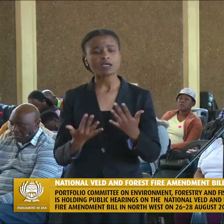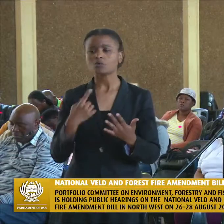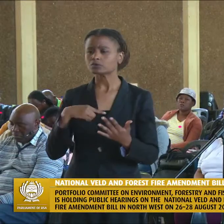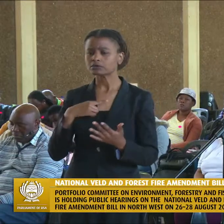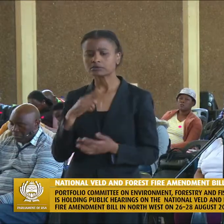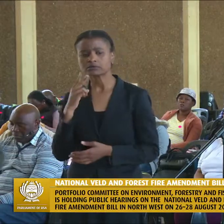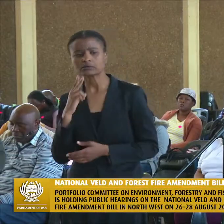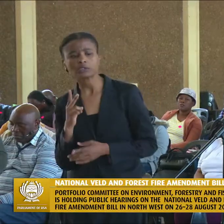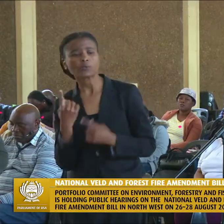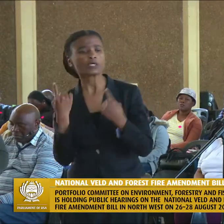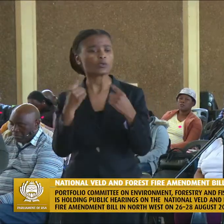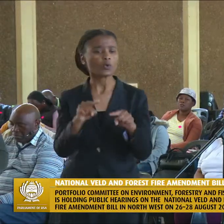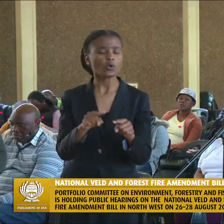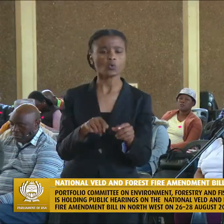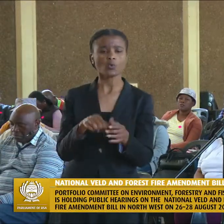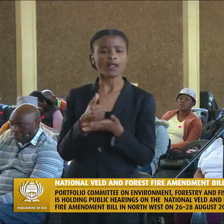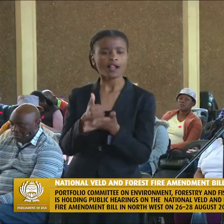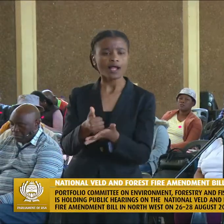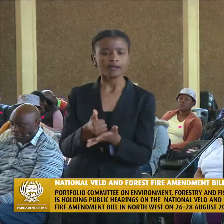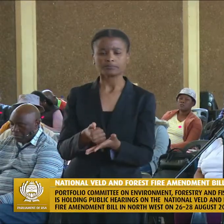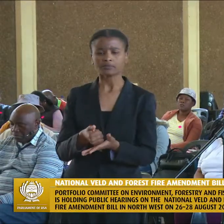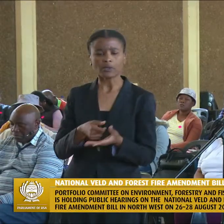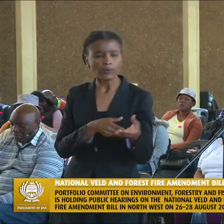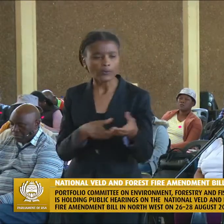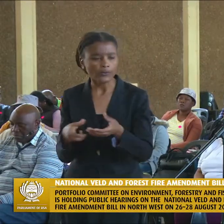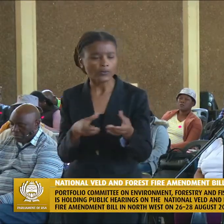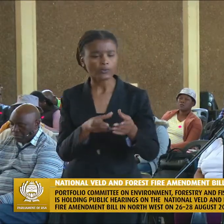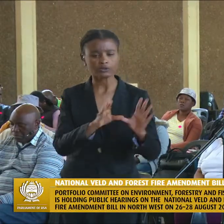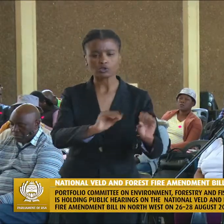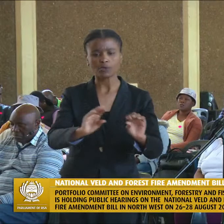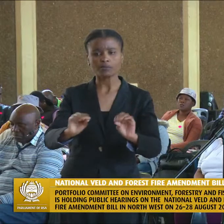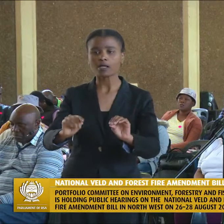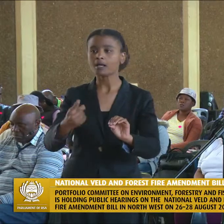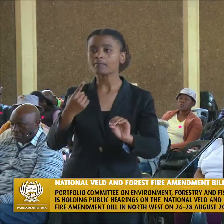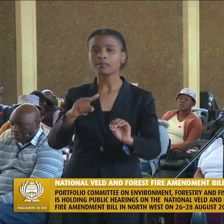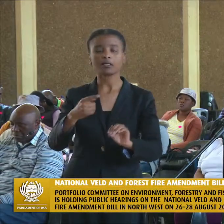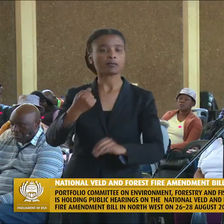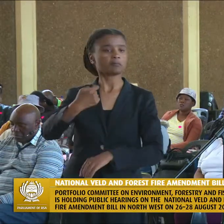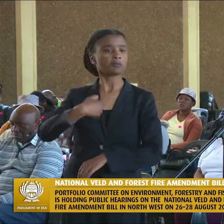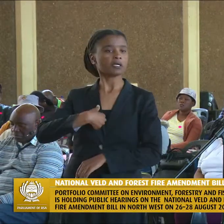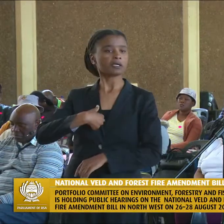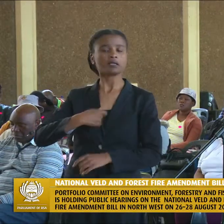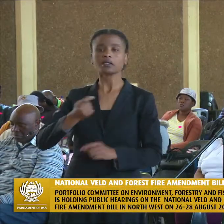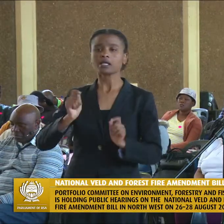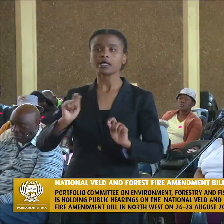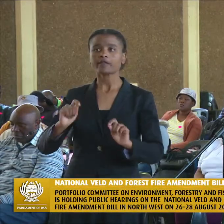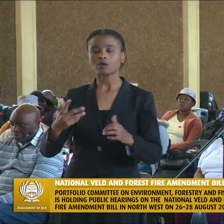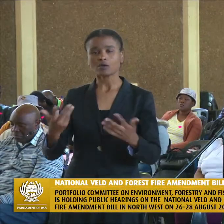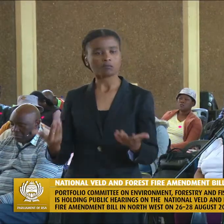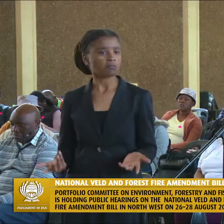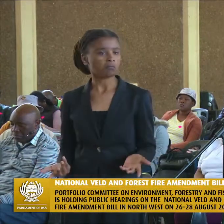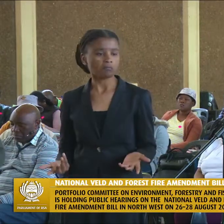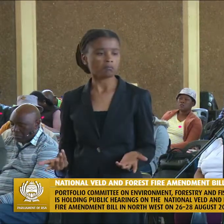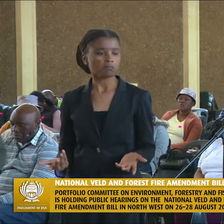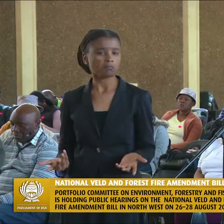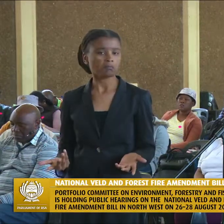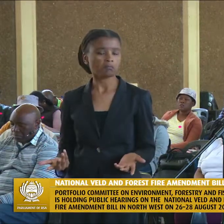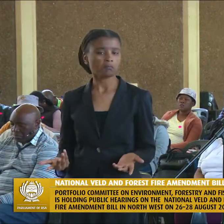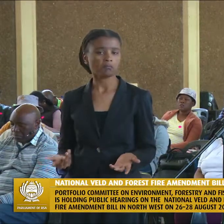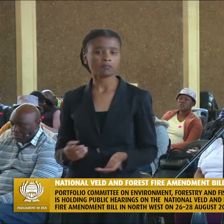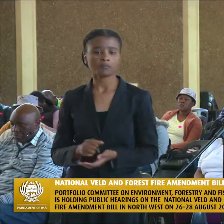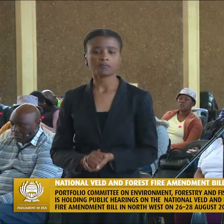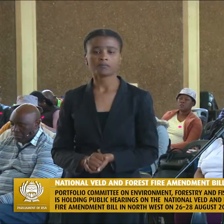we do assist in the fires but we are not getting or we are not being appreciated or given something